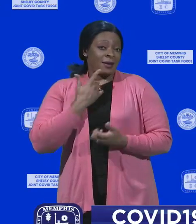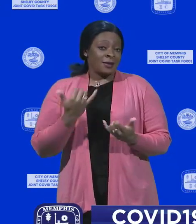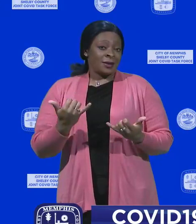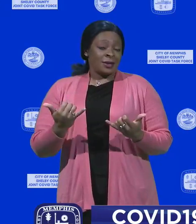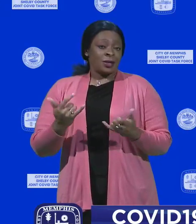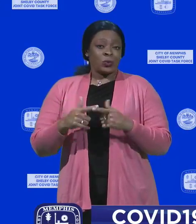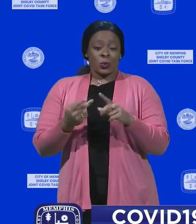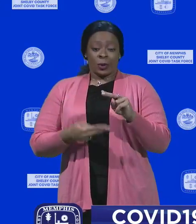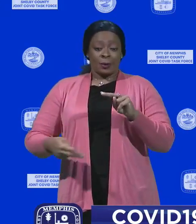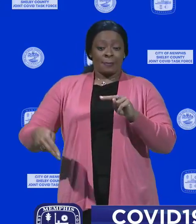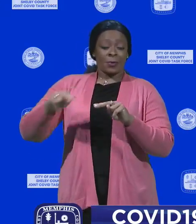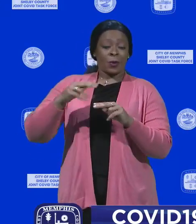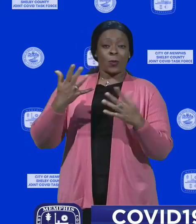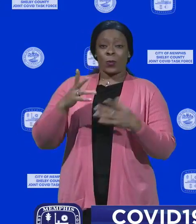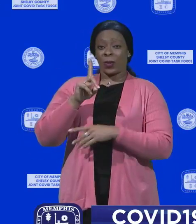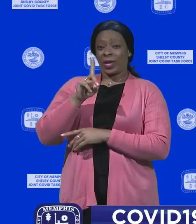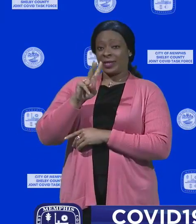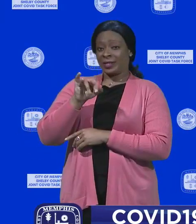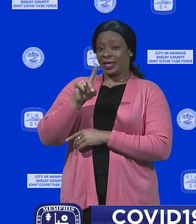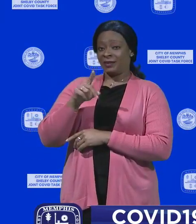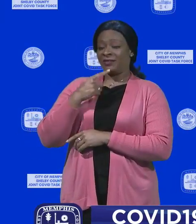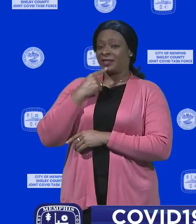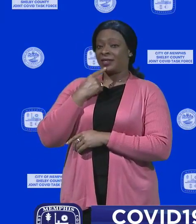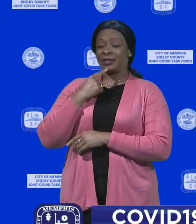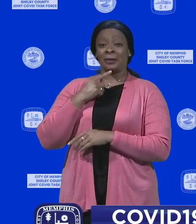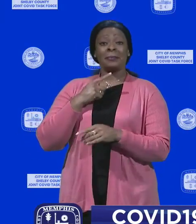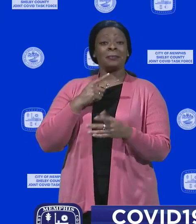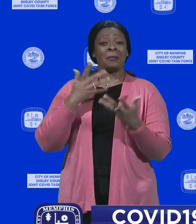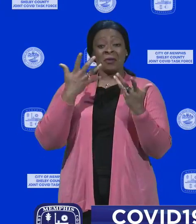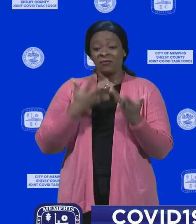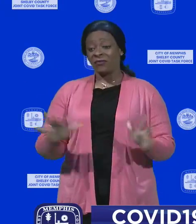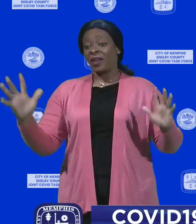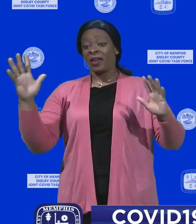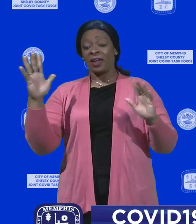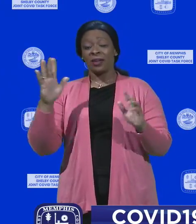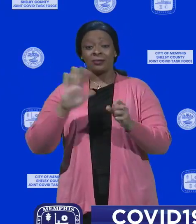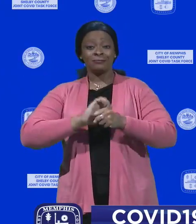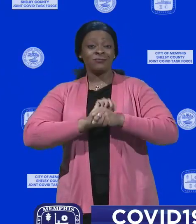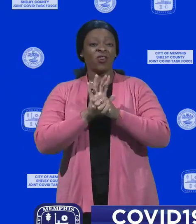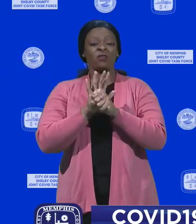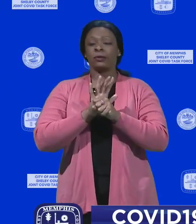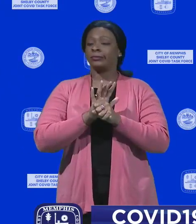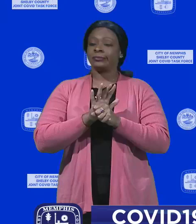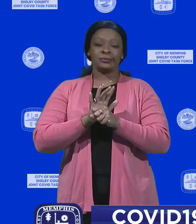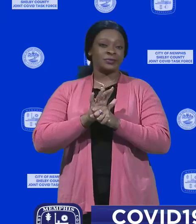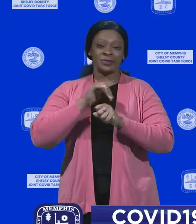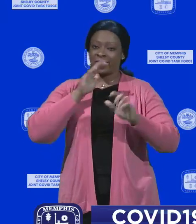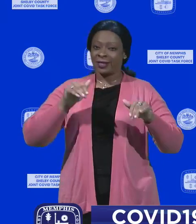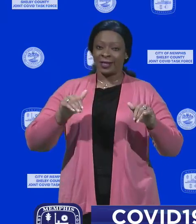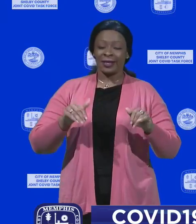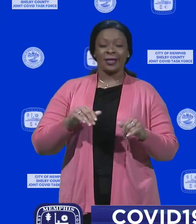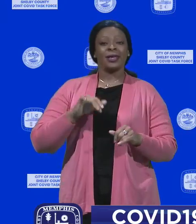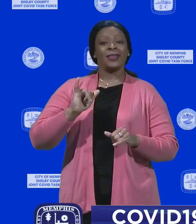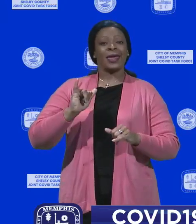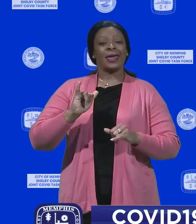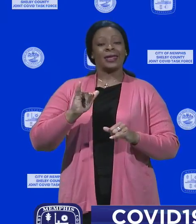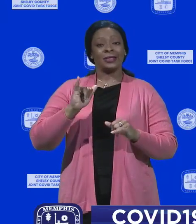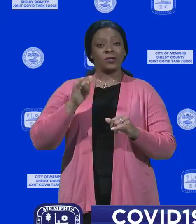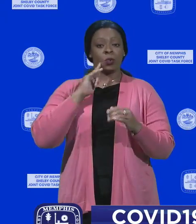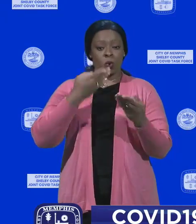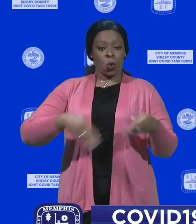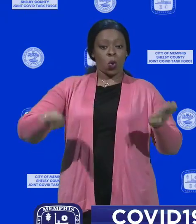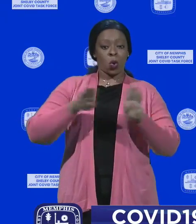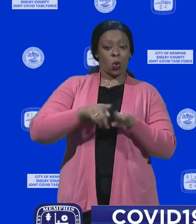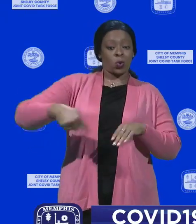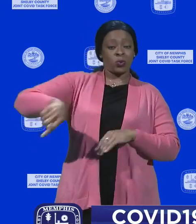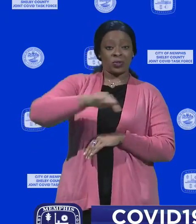to amplify what David said, is that we are not out of this yet. We are bringing this forum to a close because